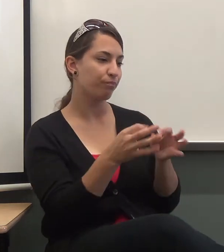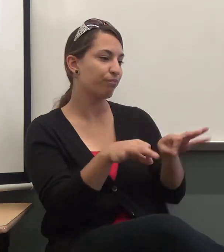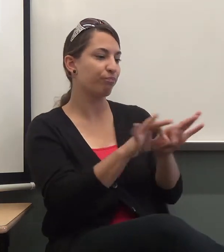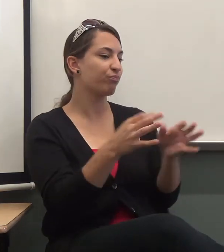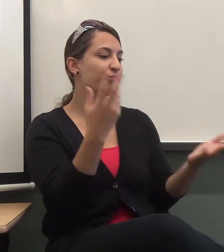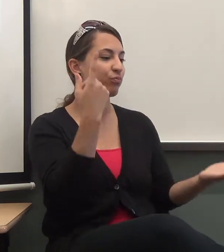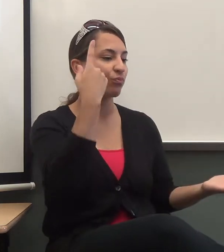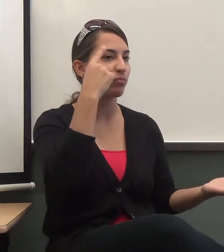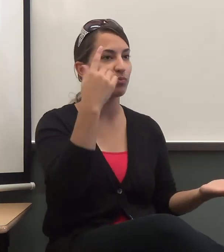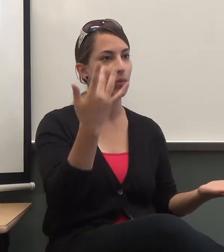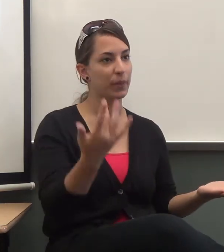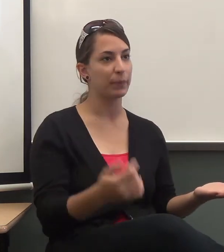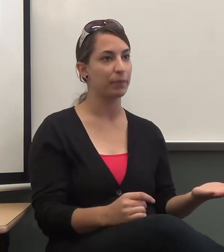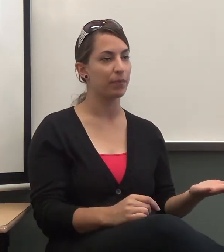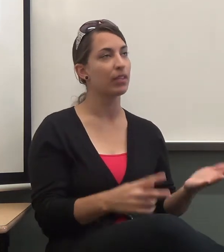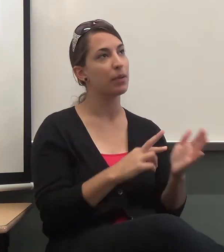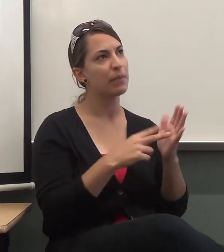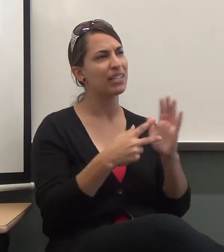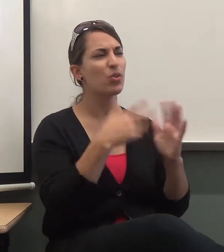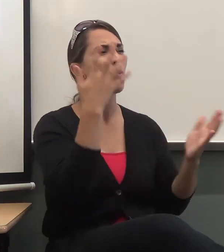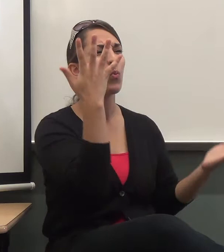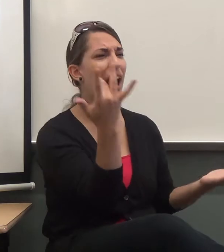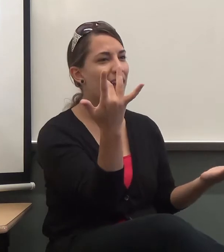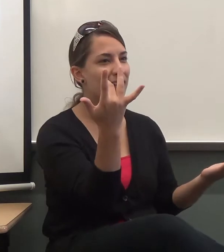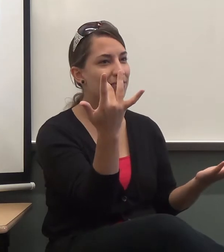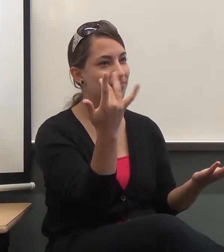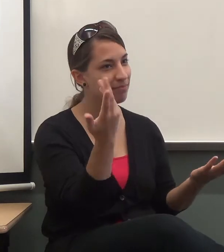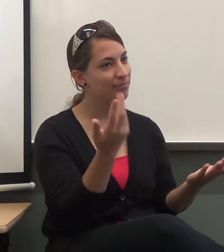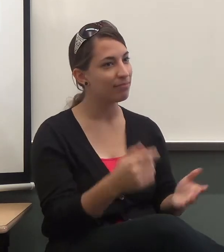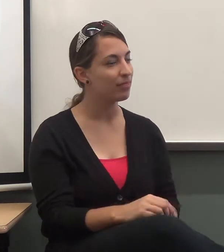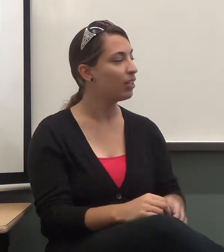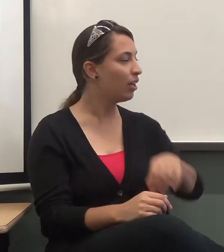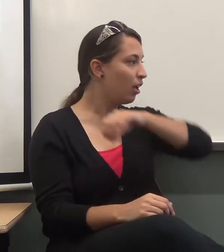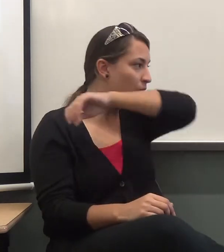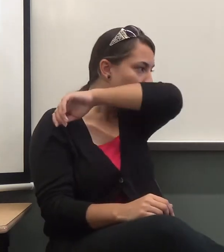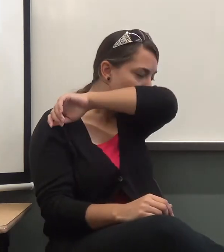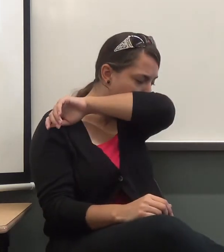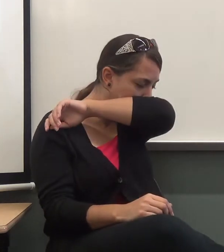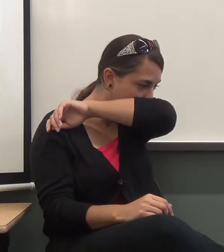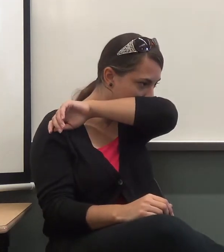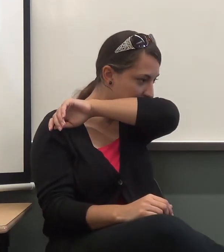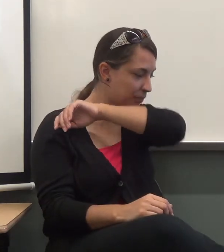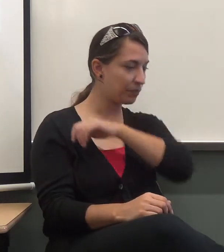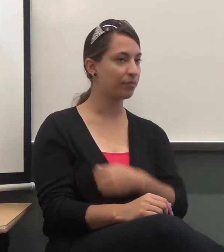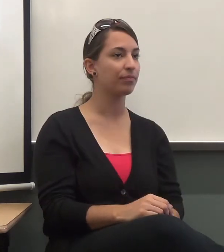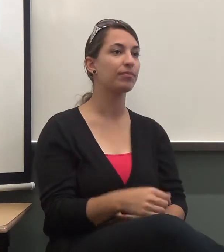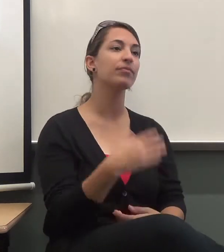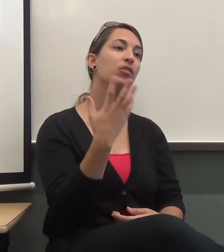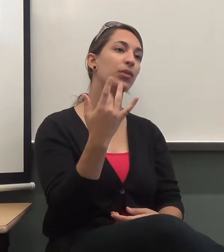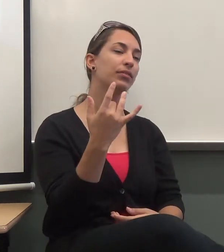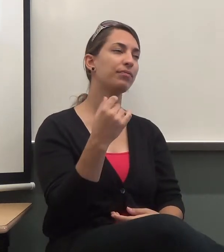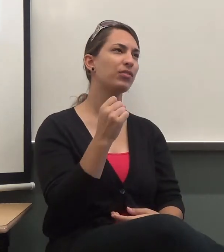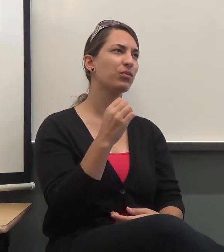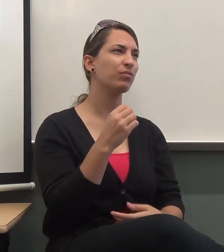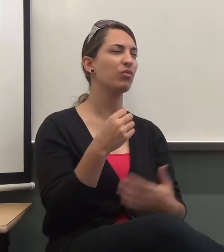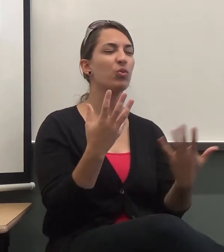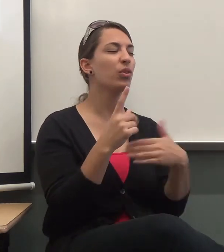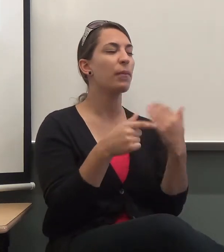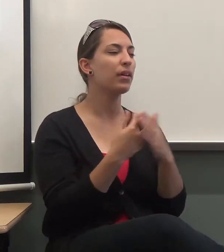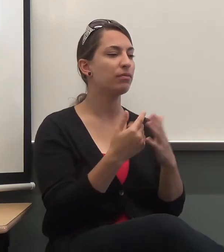which essentially means why. Why, or importance. Why? What about the importance of this statement?